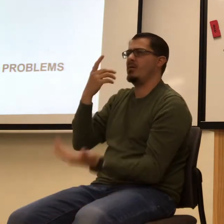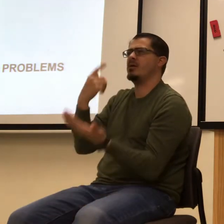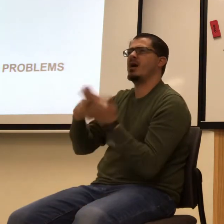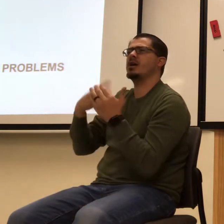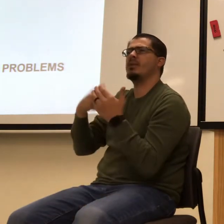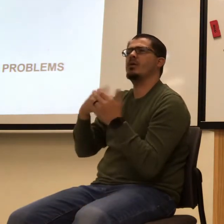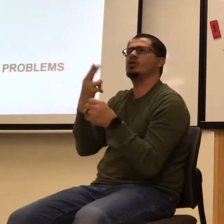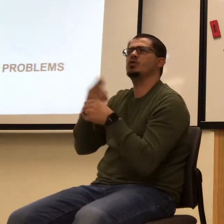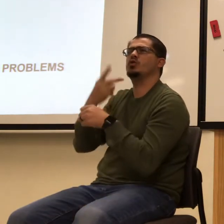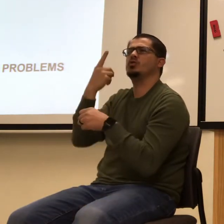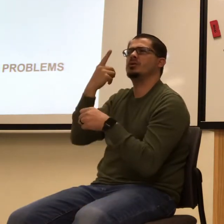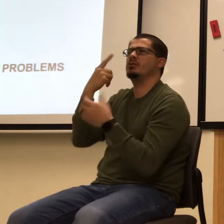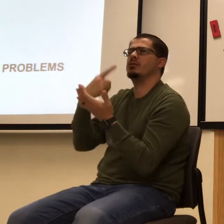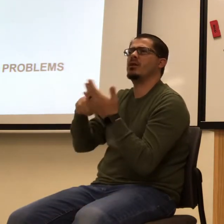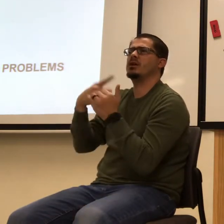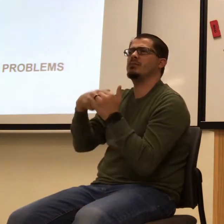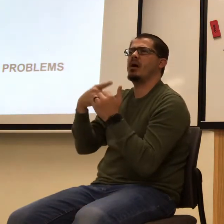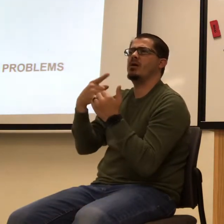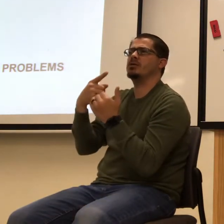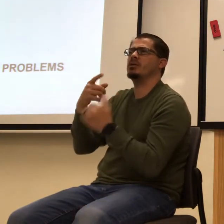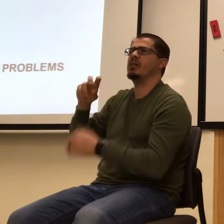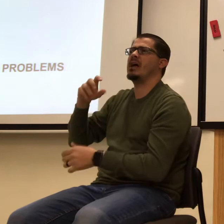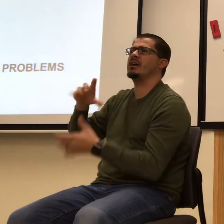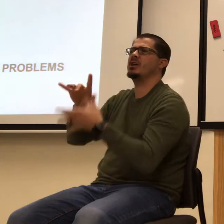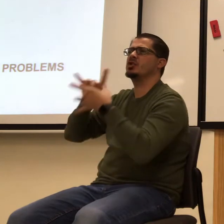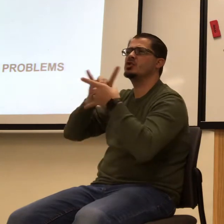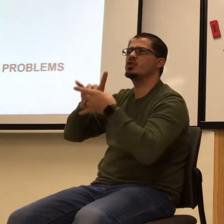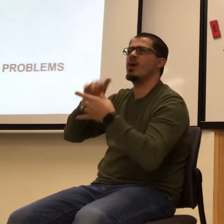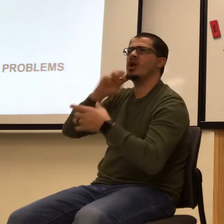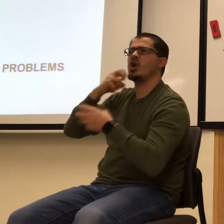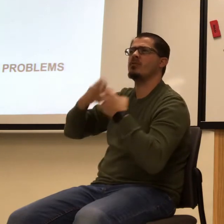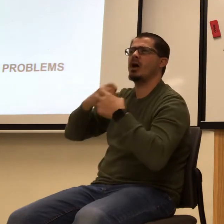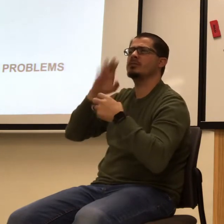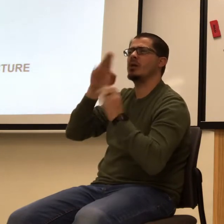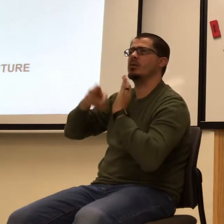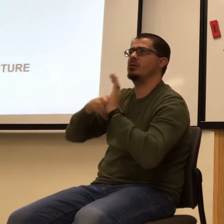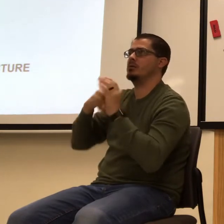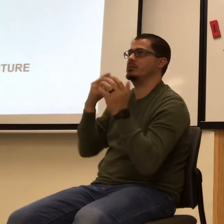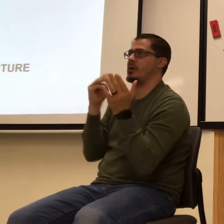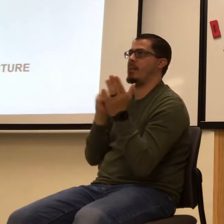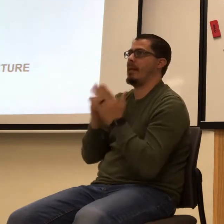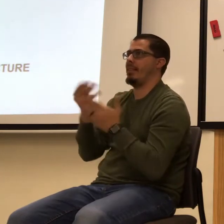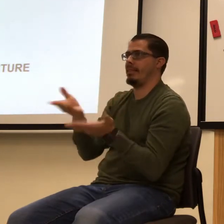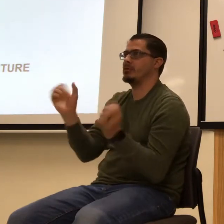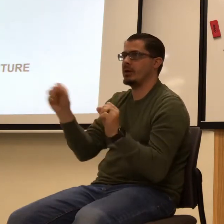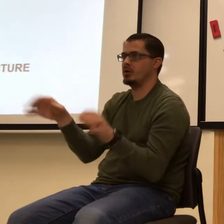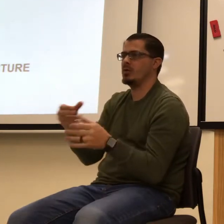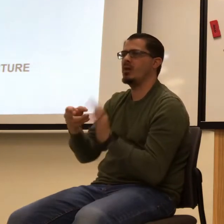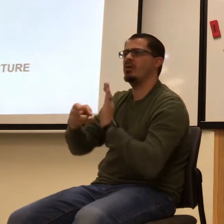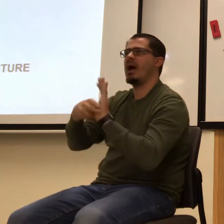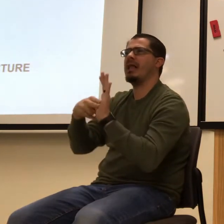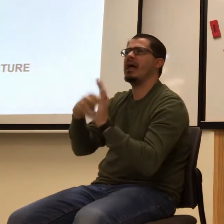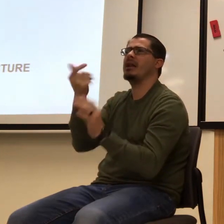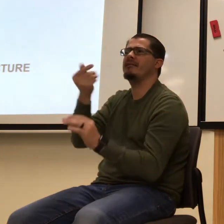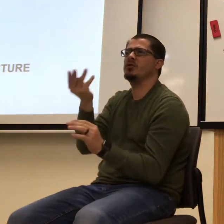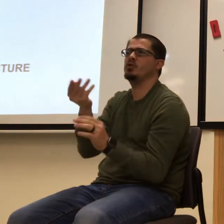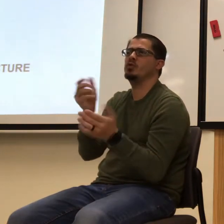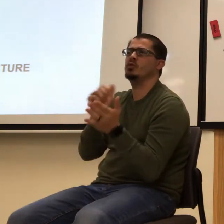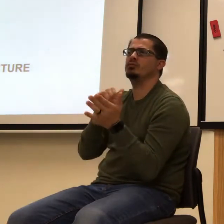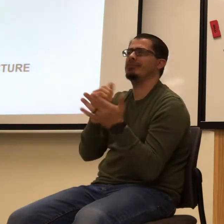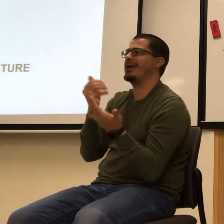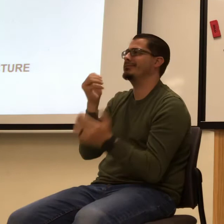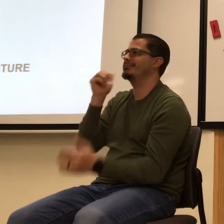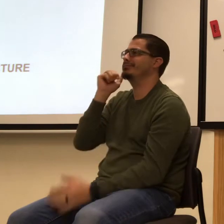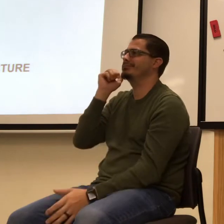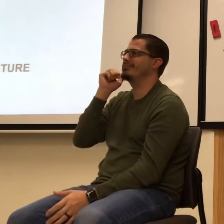unit. Some joint nerve problems, and I'll just highlight, there's a million things you could do, but I'll highlight a few common ones